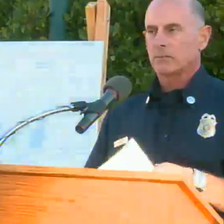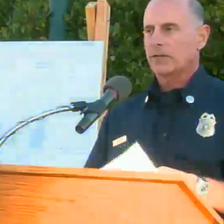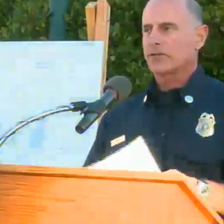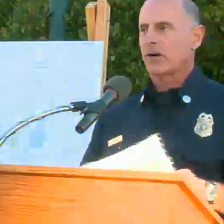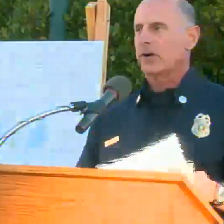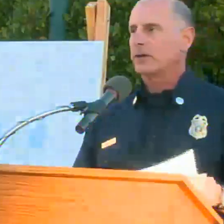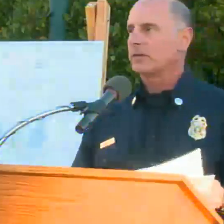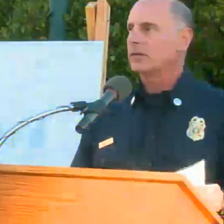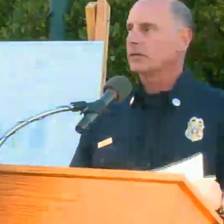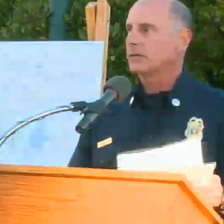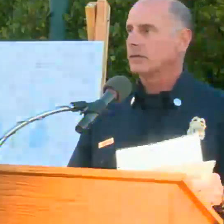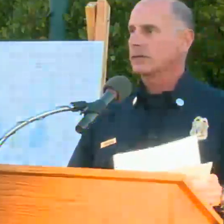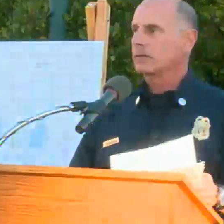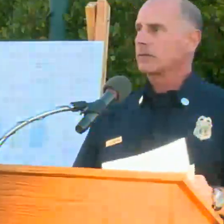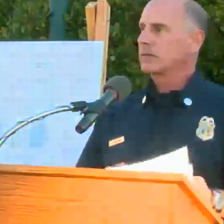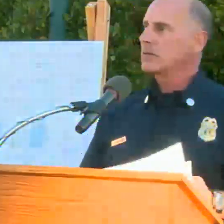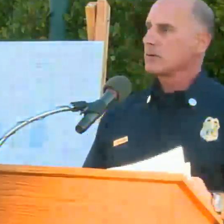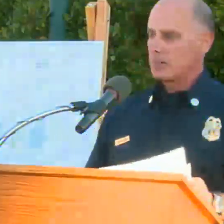Get started.